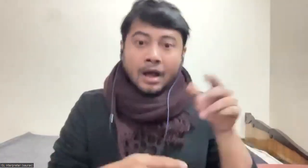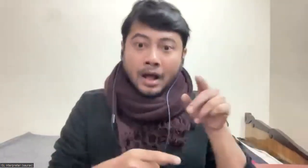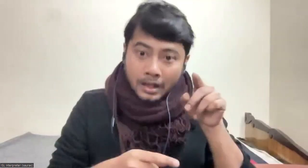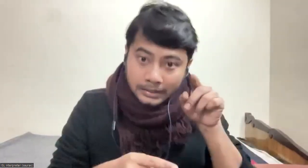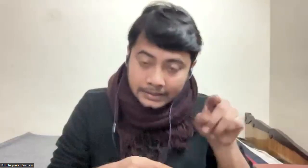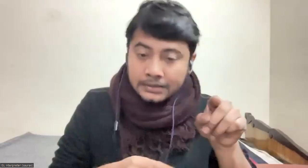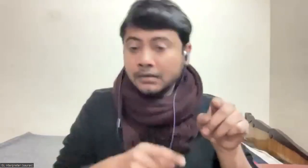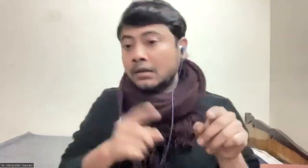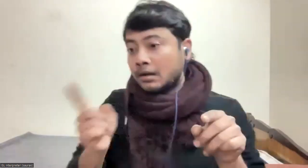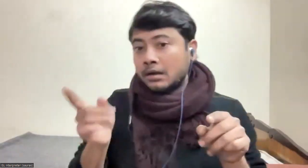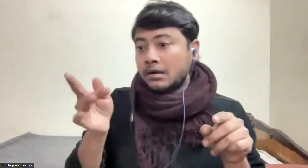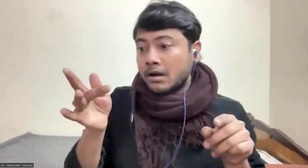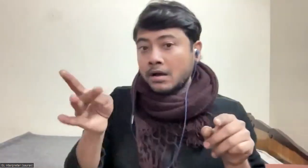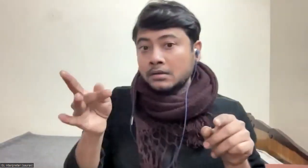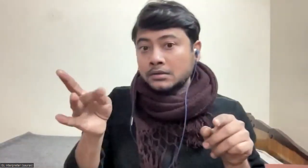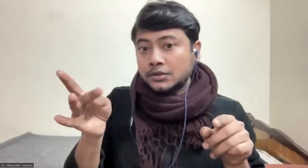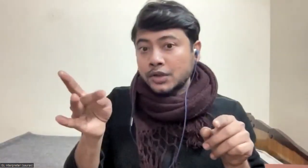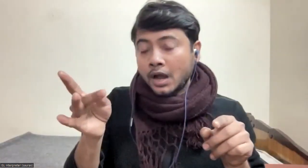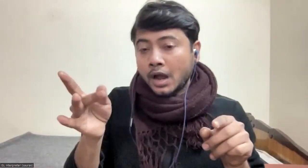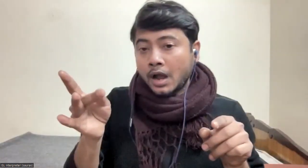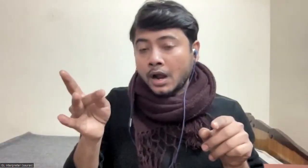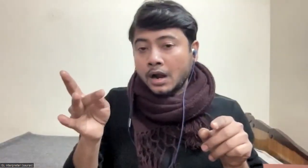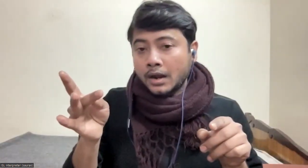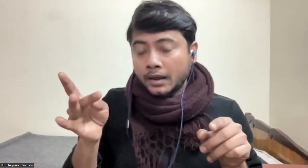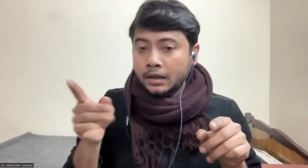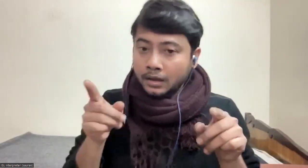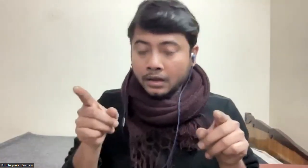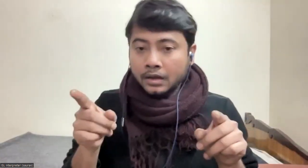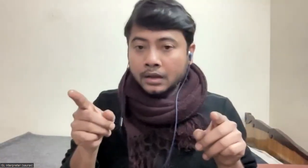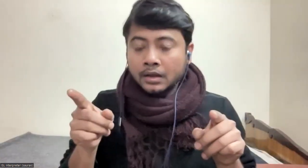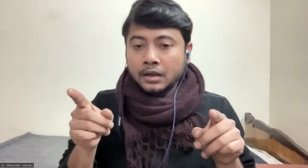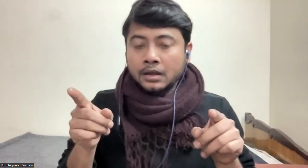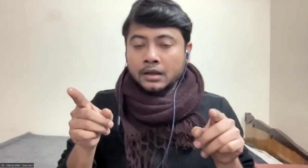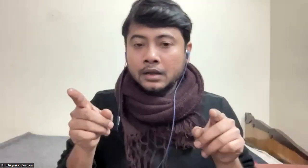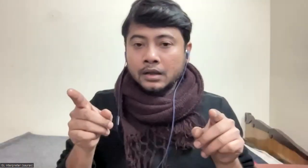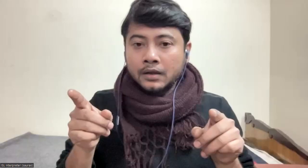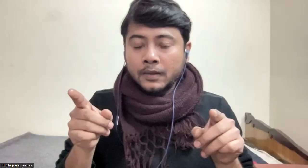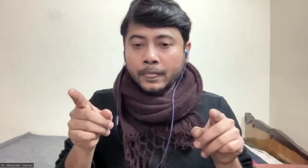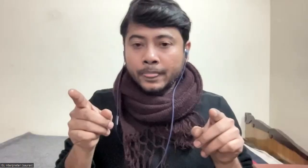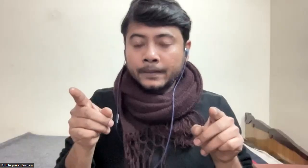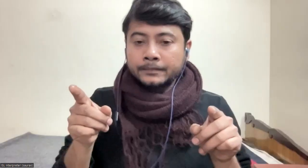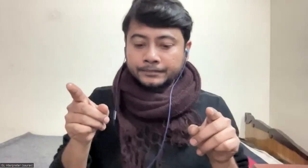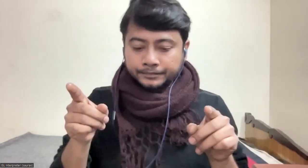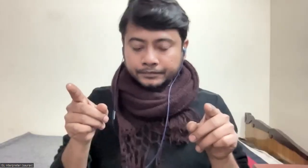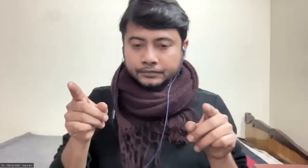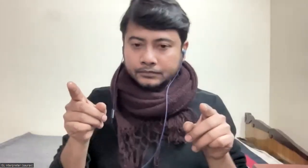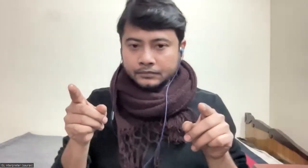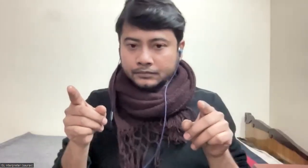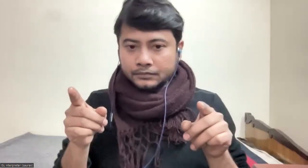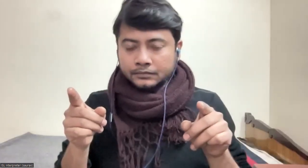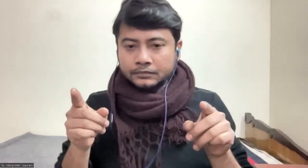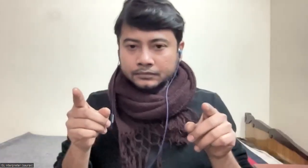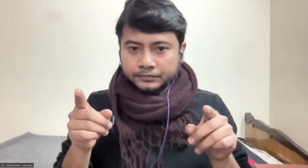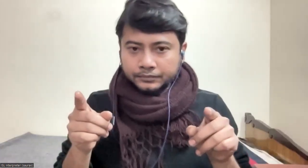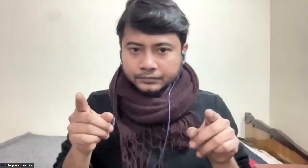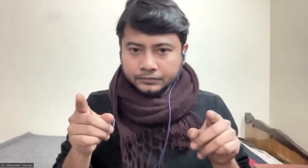sinful. It's very, very, it's a big mistake. So if you think that Whether I chant sitting at home or whether